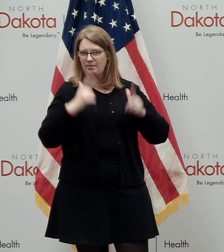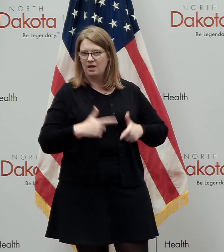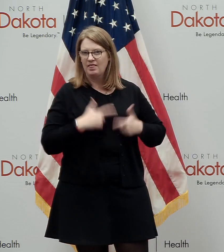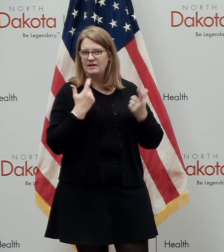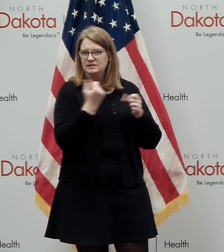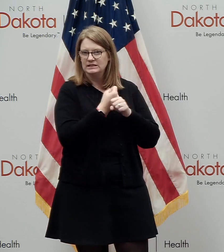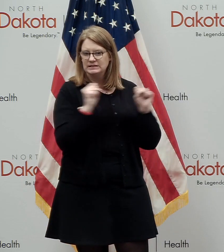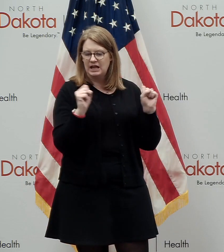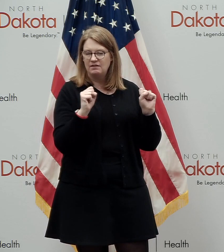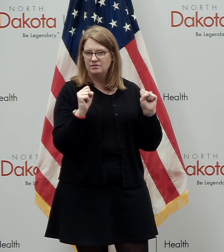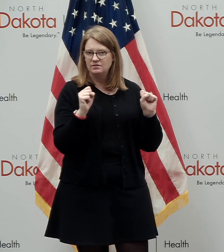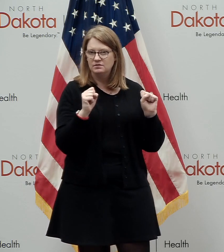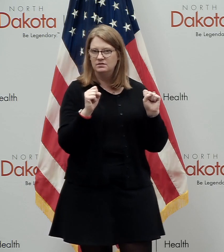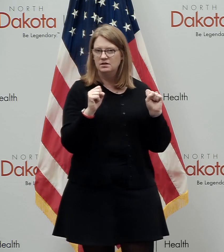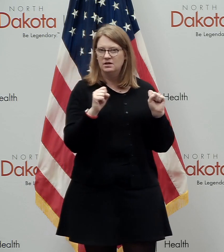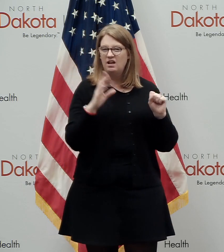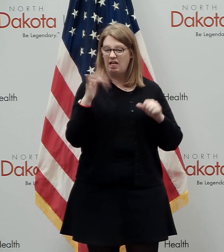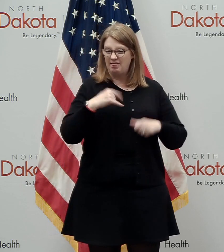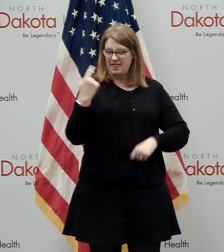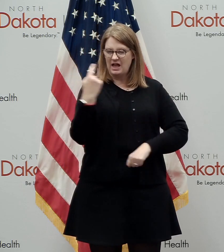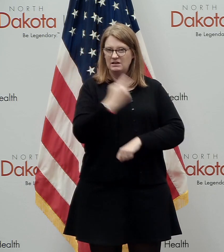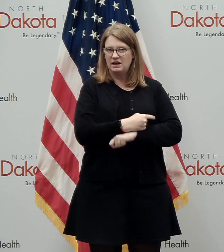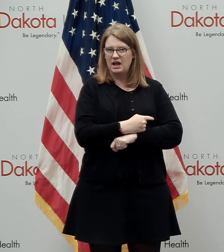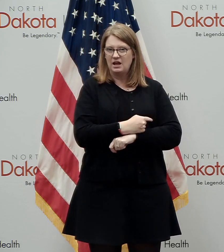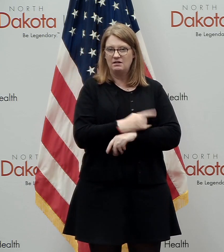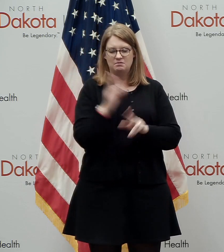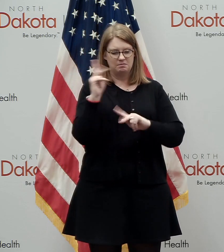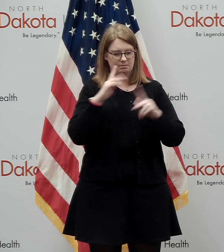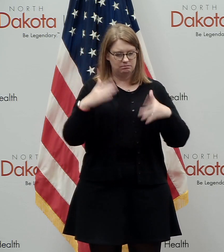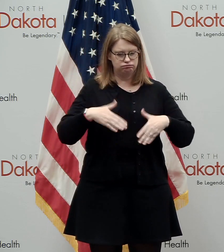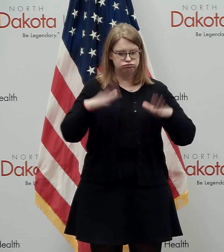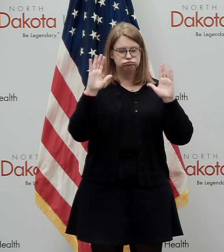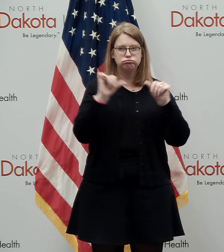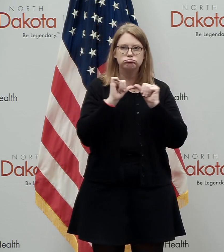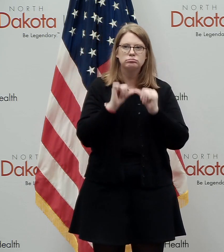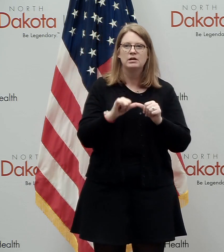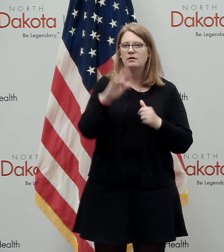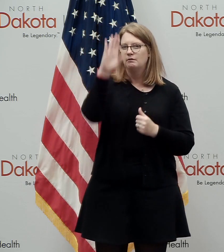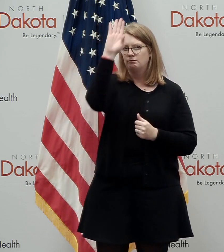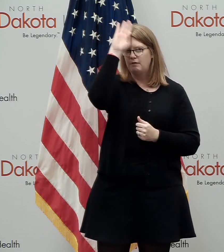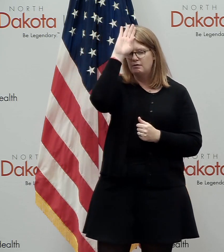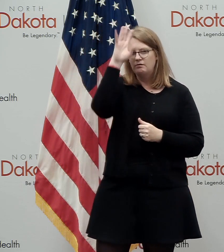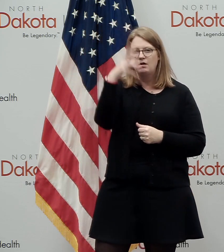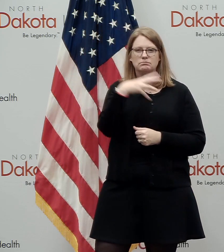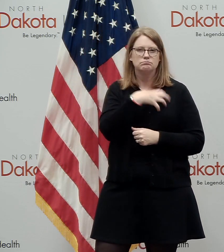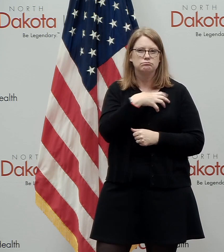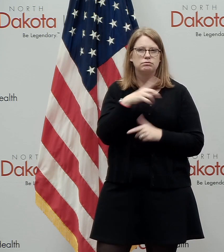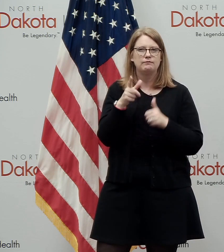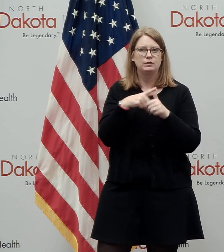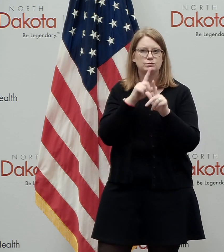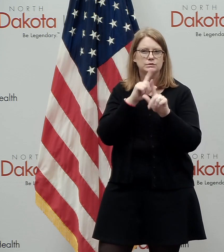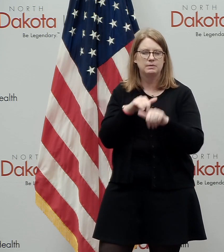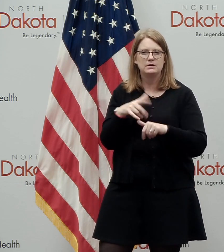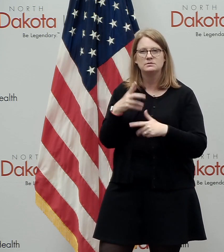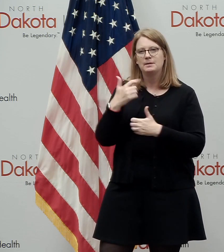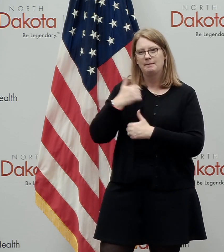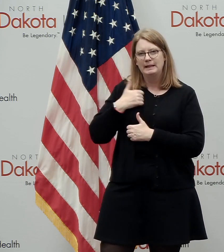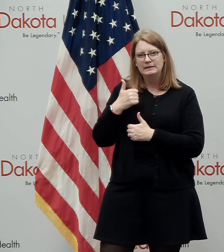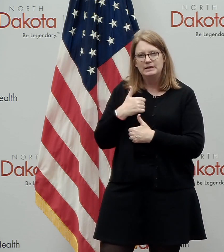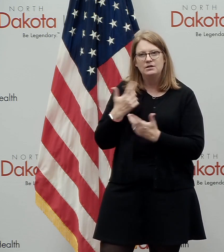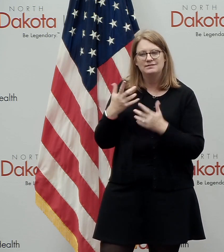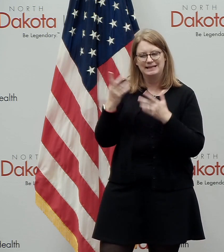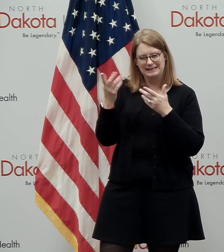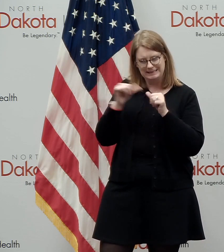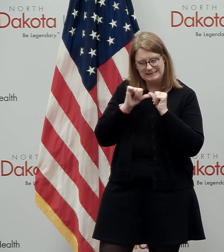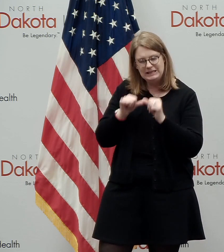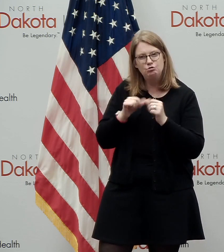the spirit of sacrifice demonstrated on that day endures today in our firefighters, our first responders, the police and military members who continue